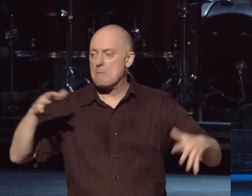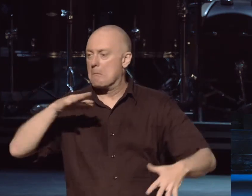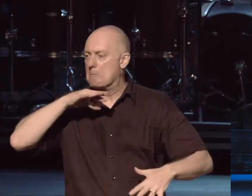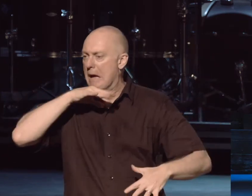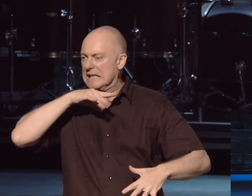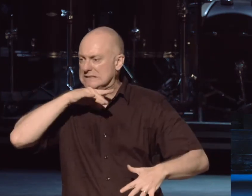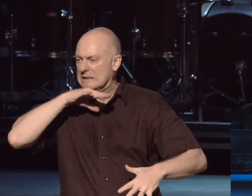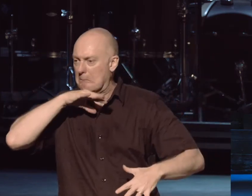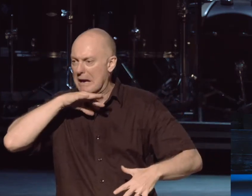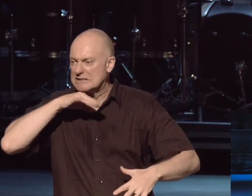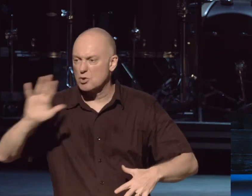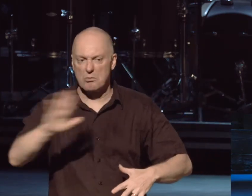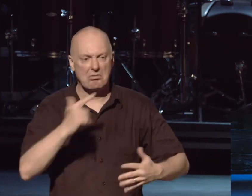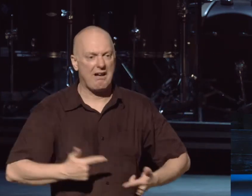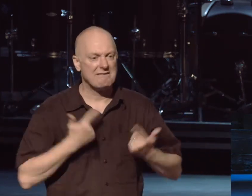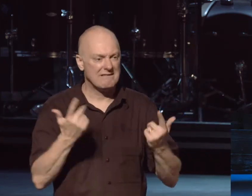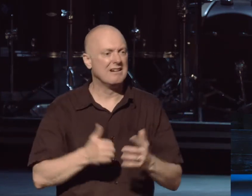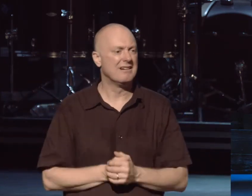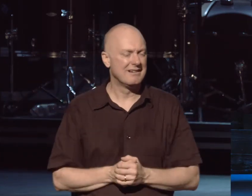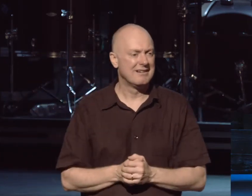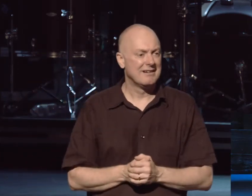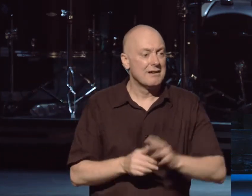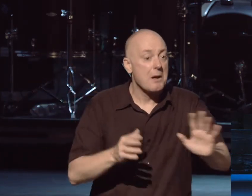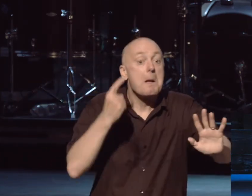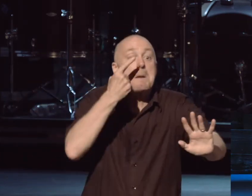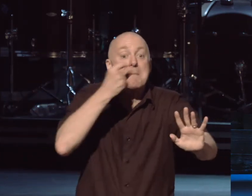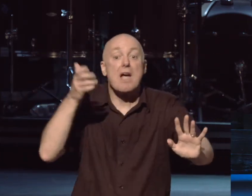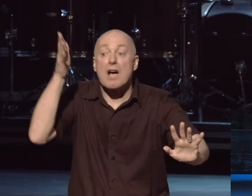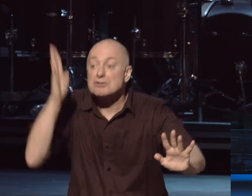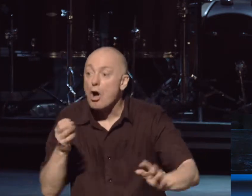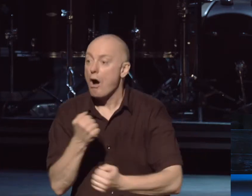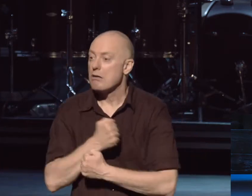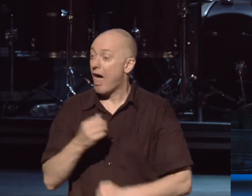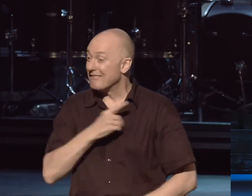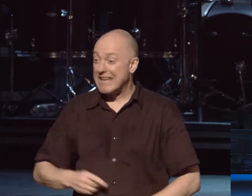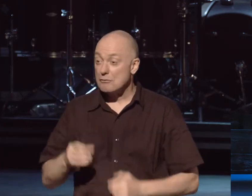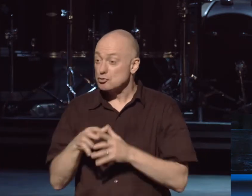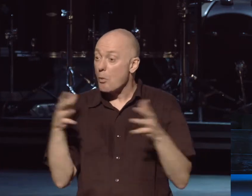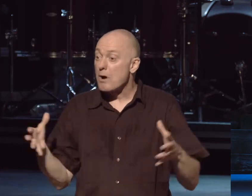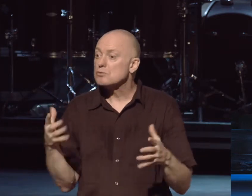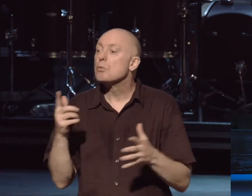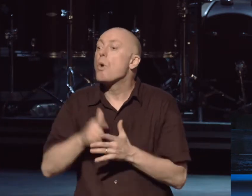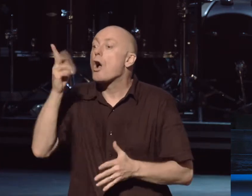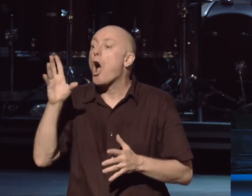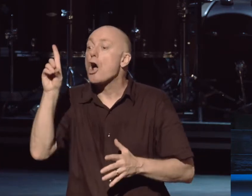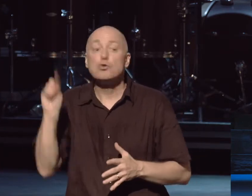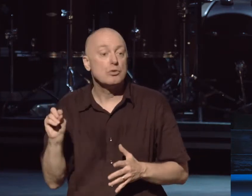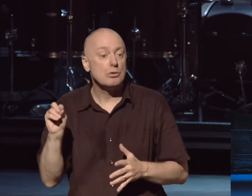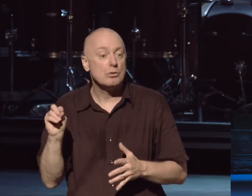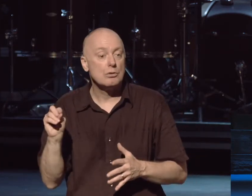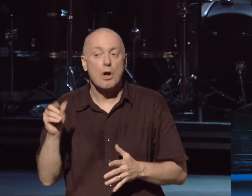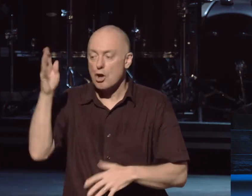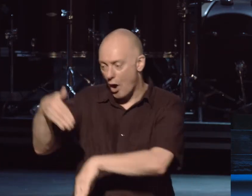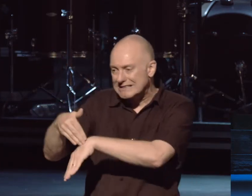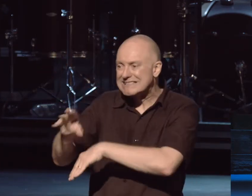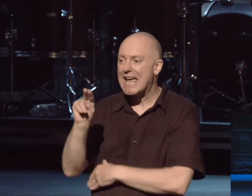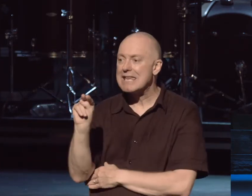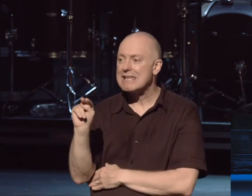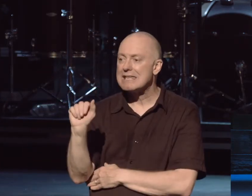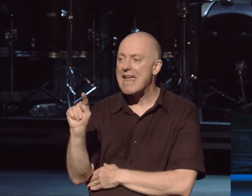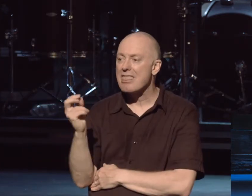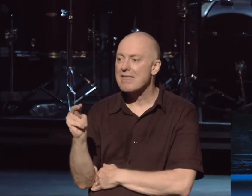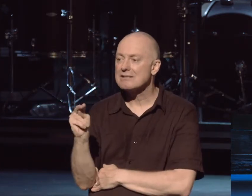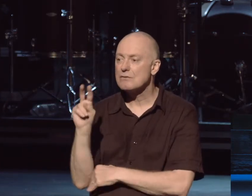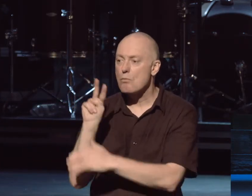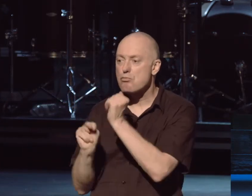What a mess. See, because God loved David so much, what did he do? He sent Nathan.